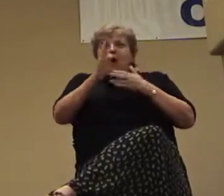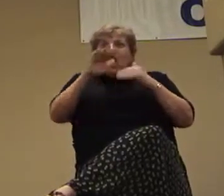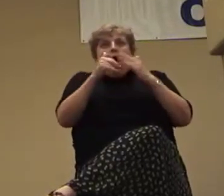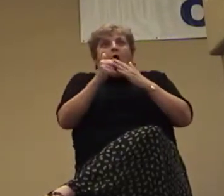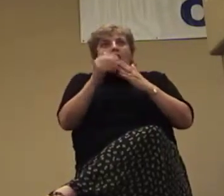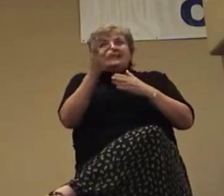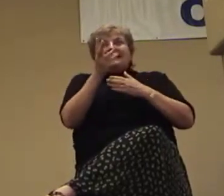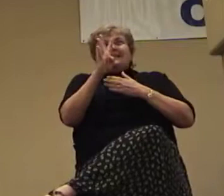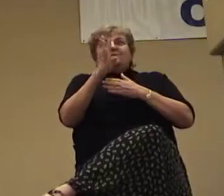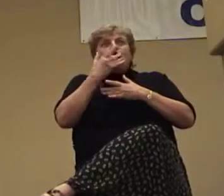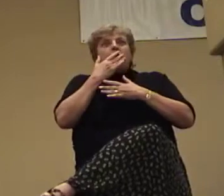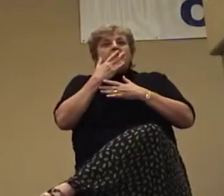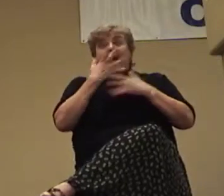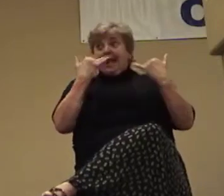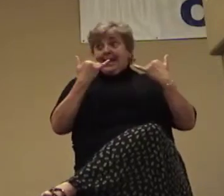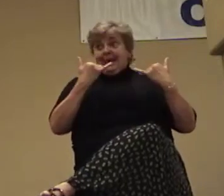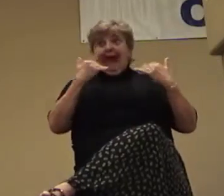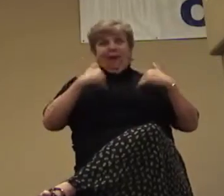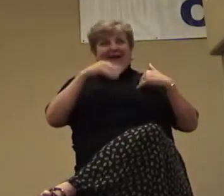now have the 96.